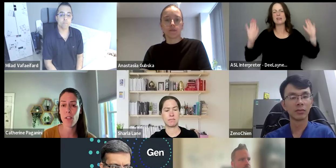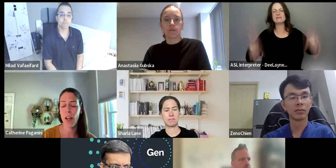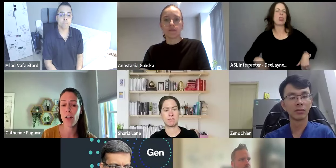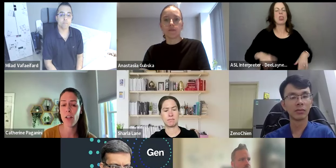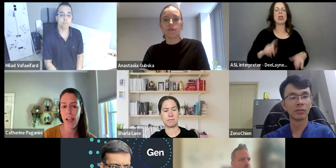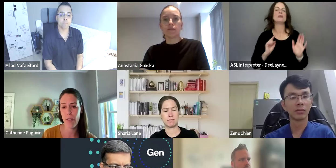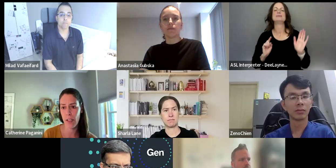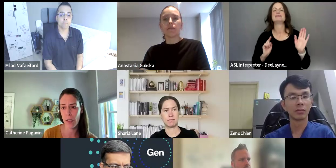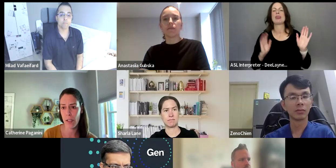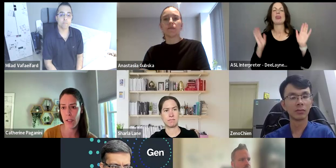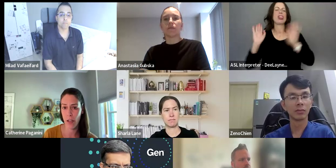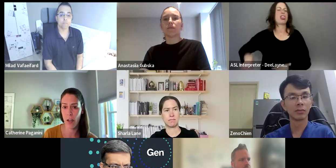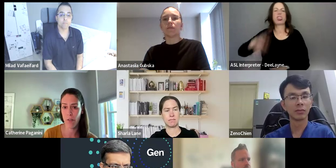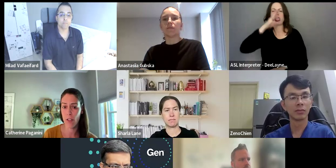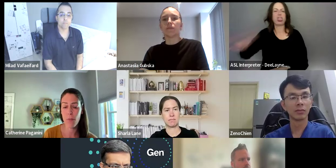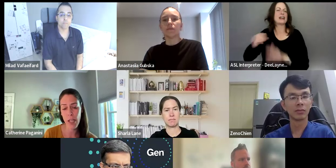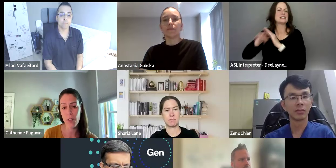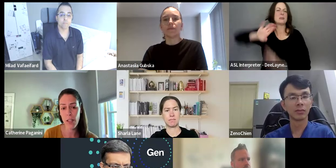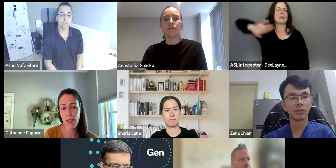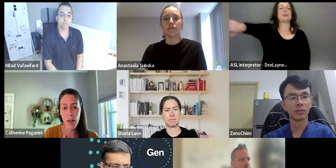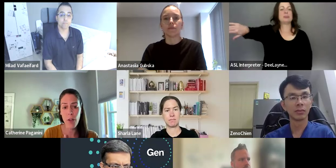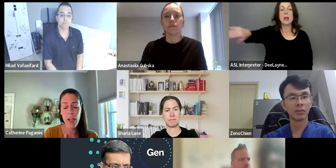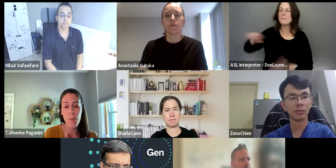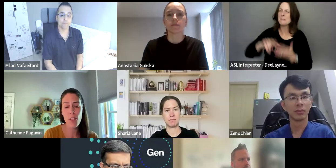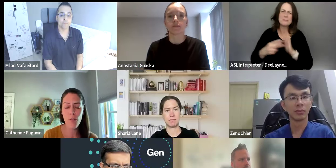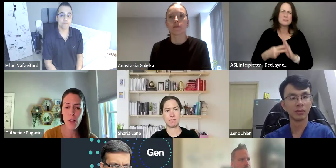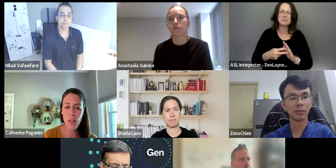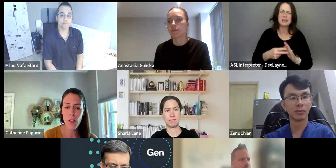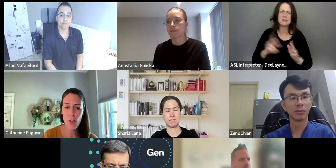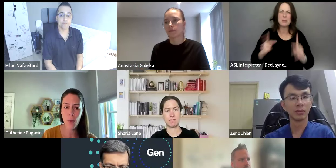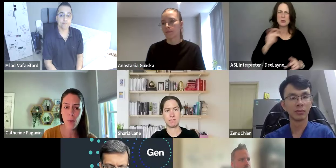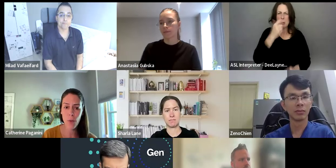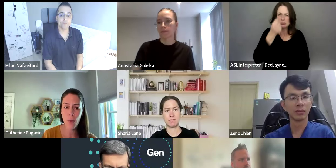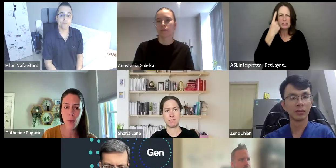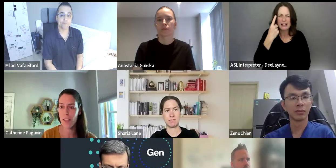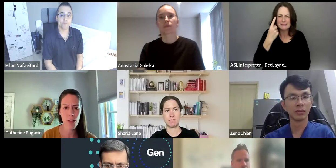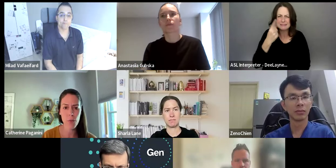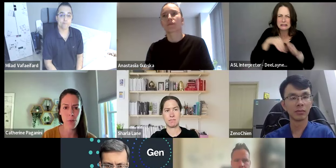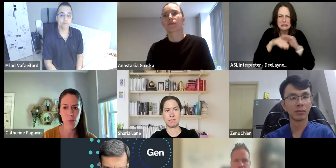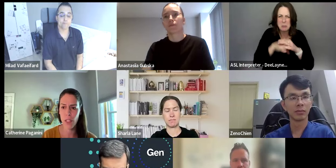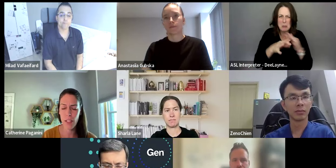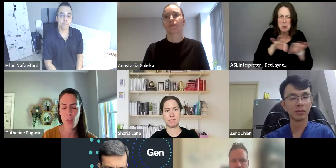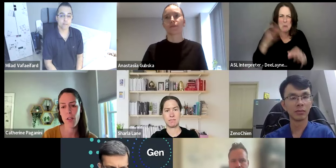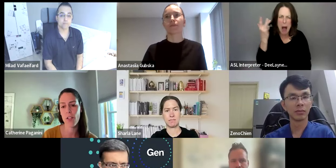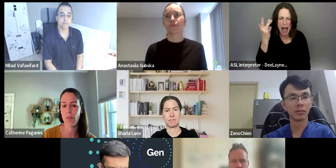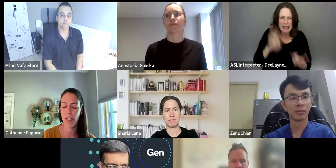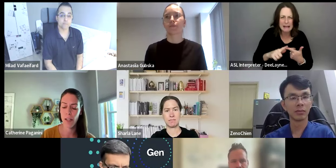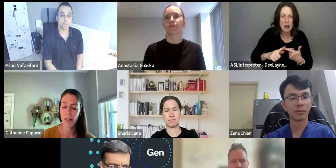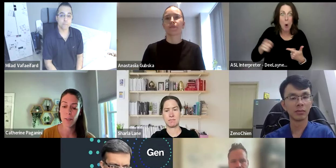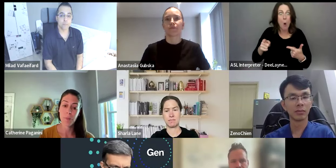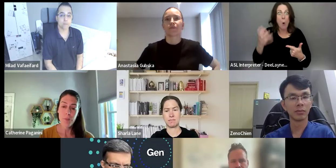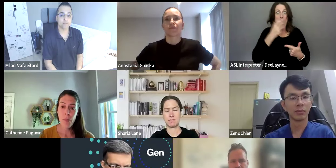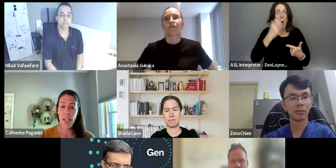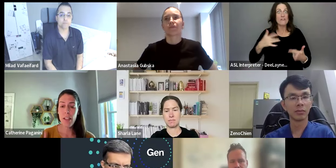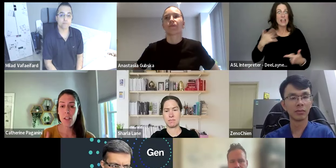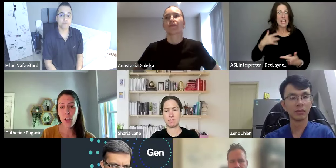understand what it means not having accessibility at a conference. So tell them how it makes you feel. So people are like, okay, this is terrible. We need to change that,